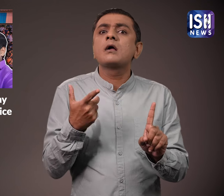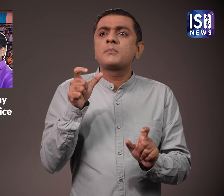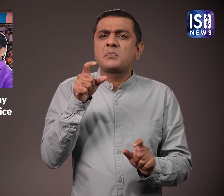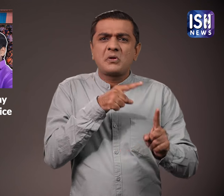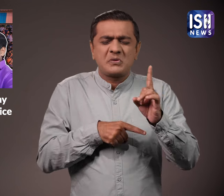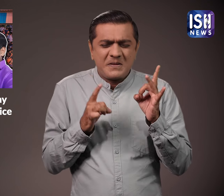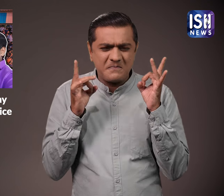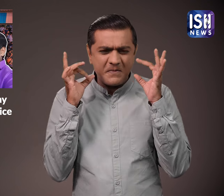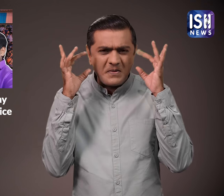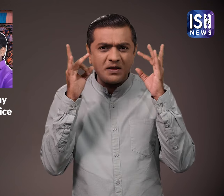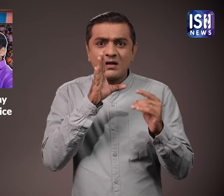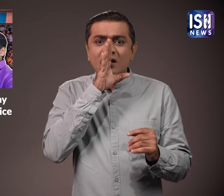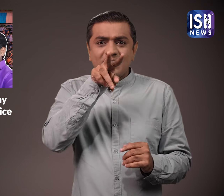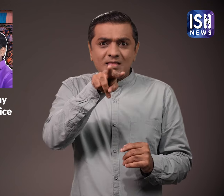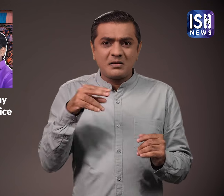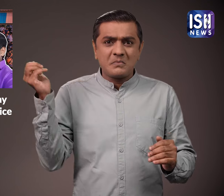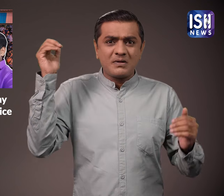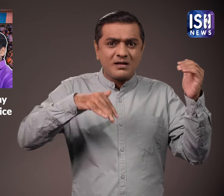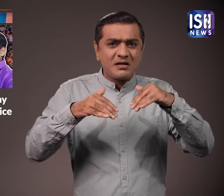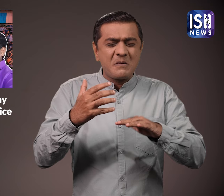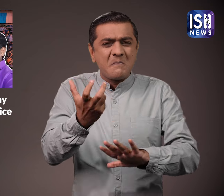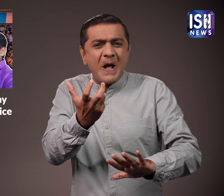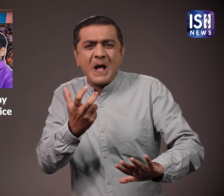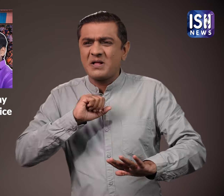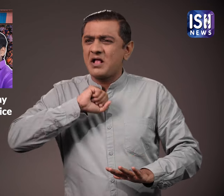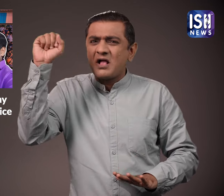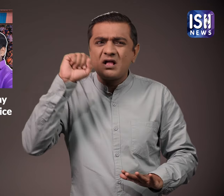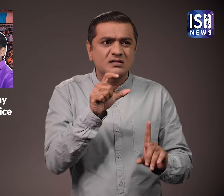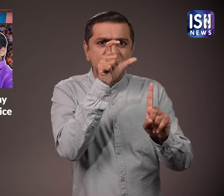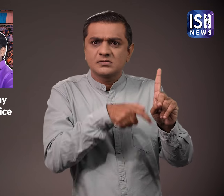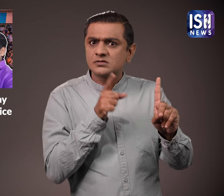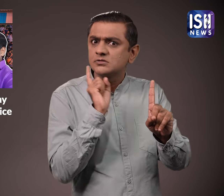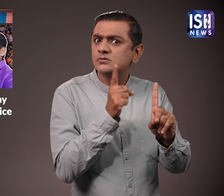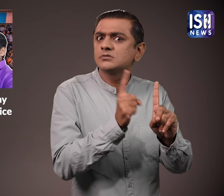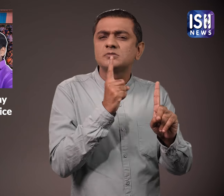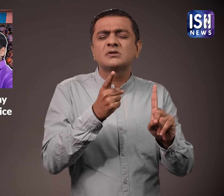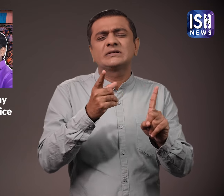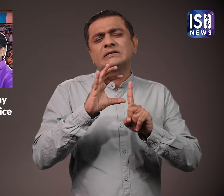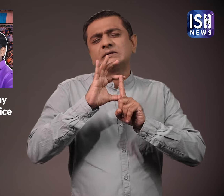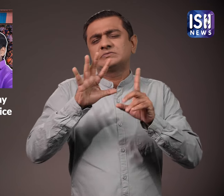The incident angered the public, leading to massive protests by blocking railway lines for hours.